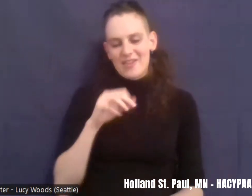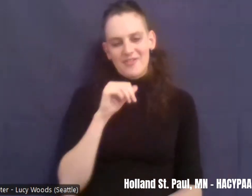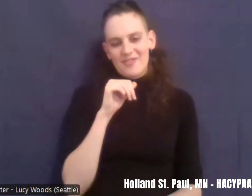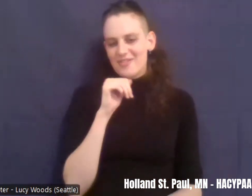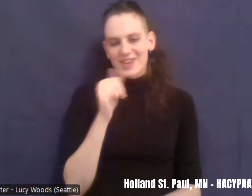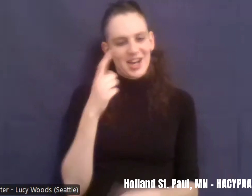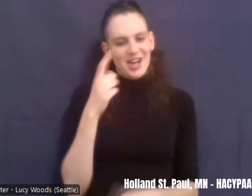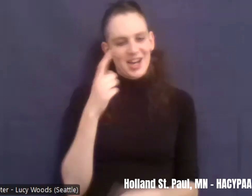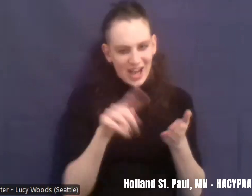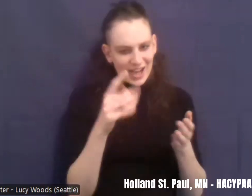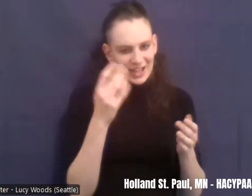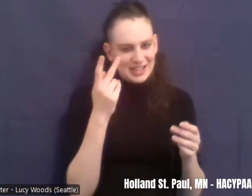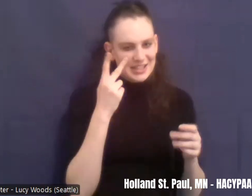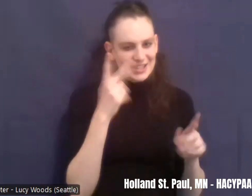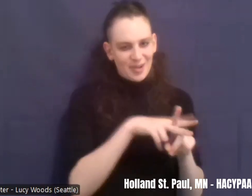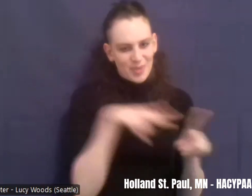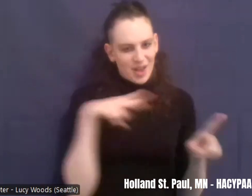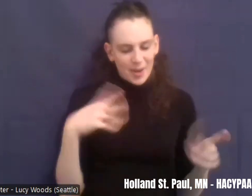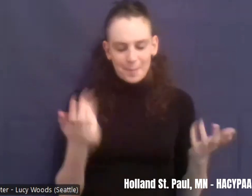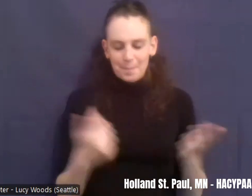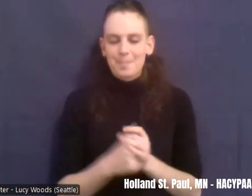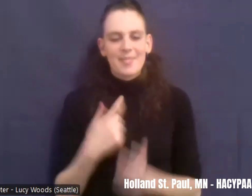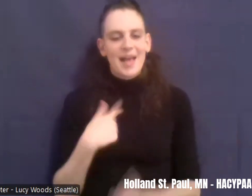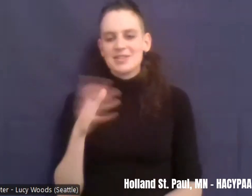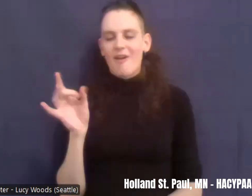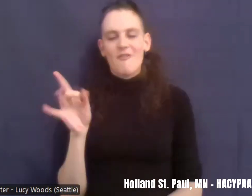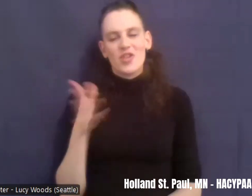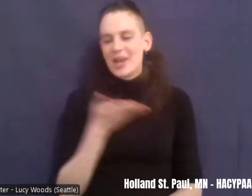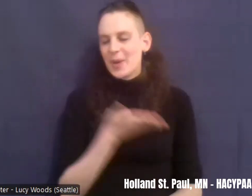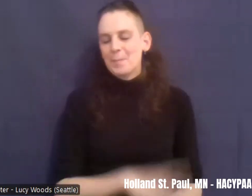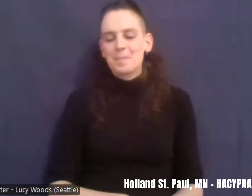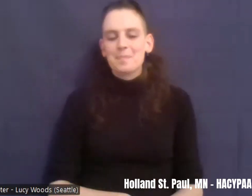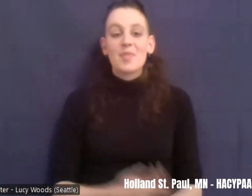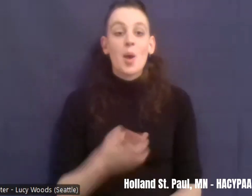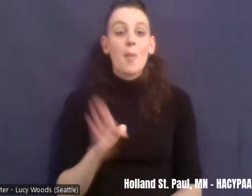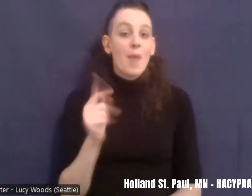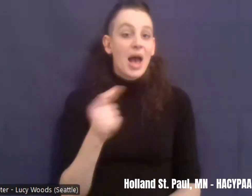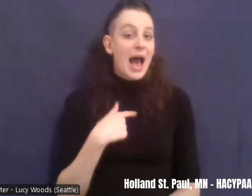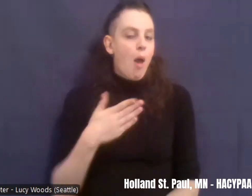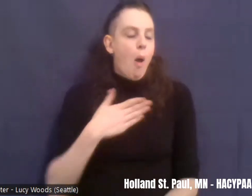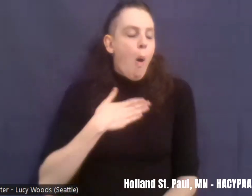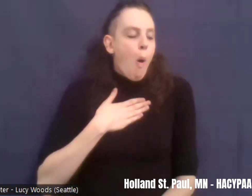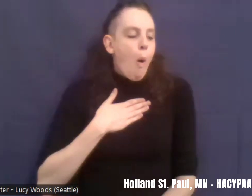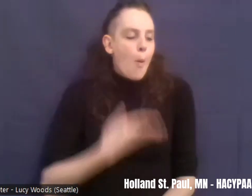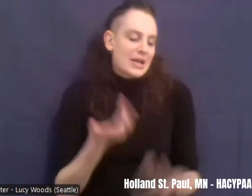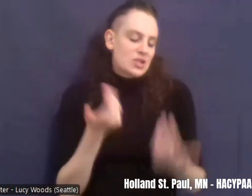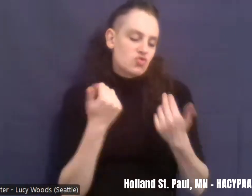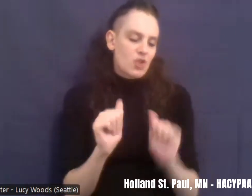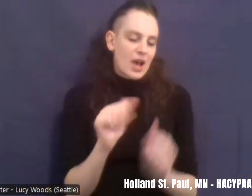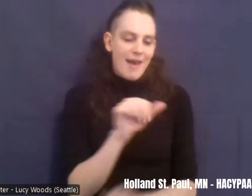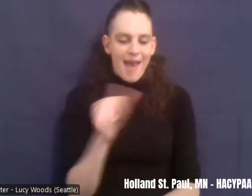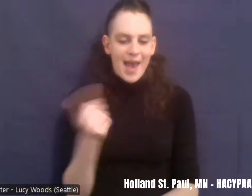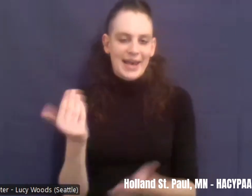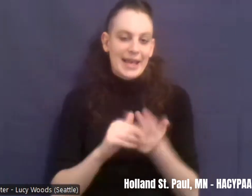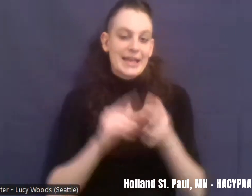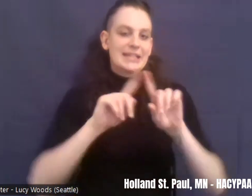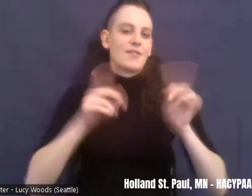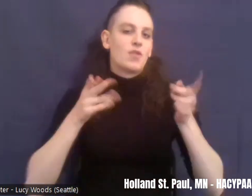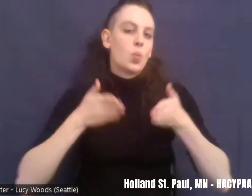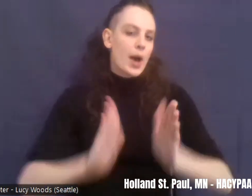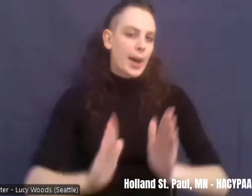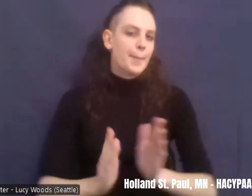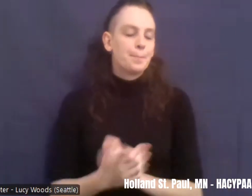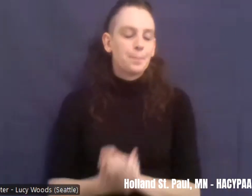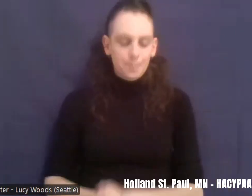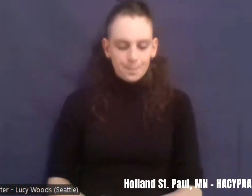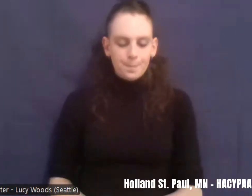nightmare. But I was open to the idea of doing Alcoholics Anonymous differently, thanks to the idea that like someone,